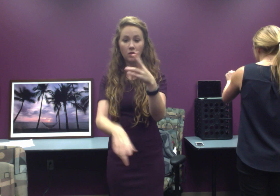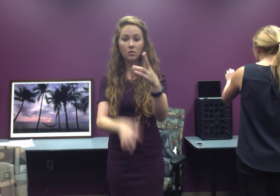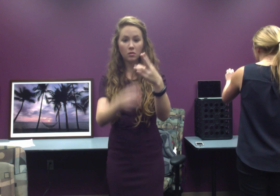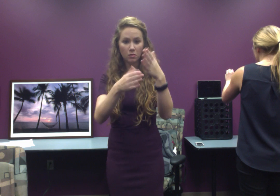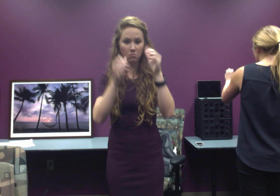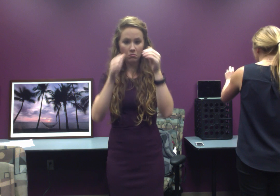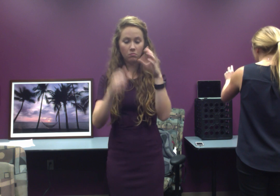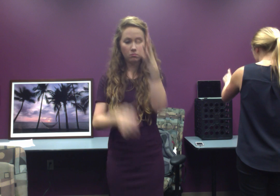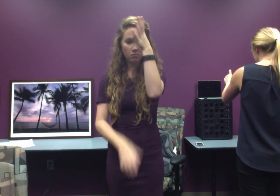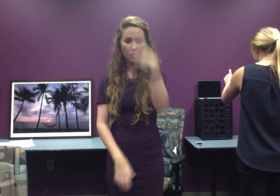to the fort